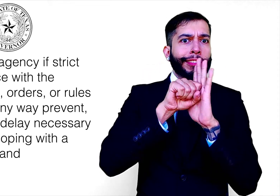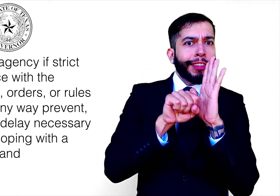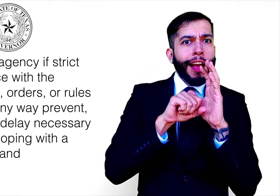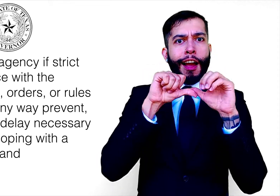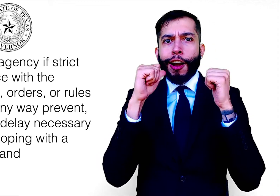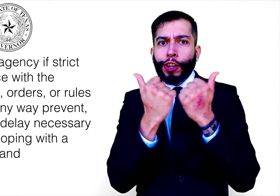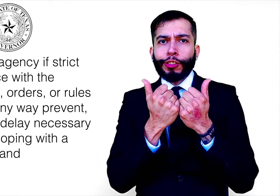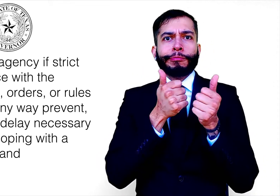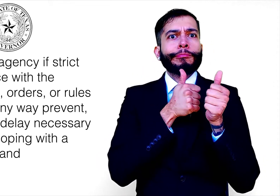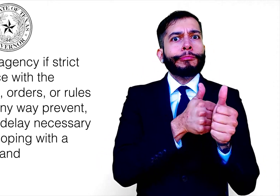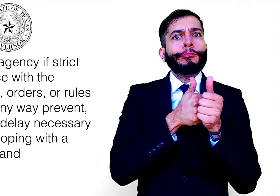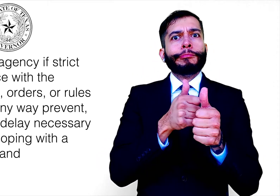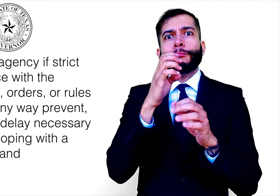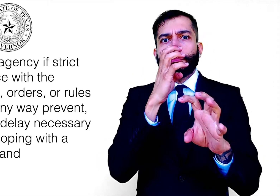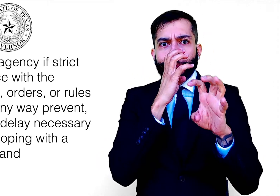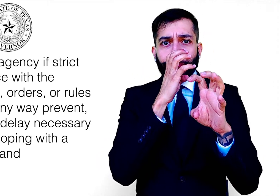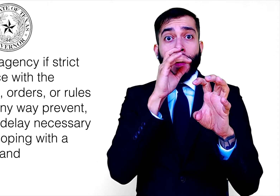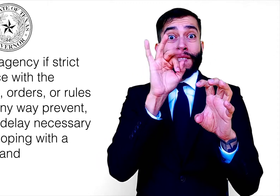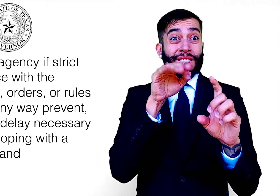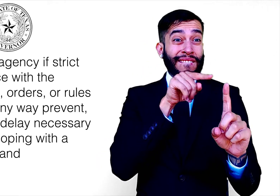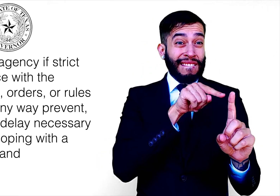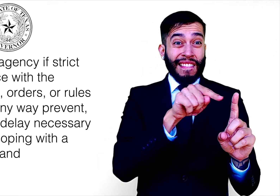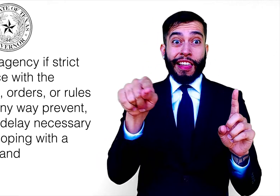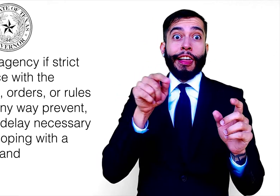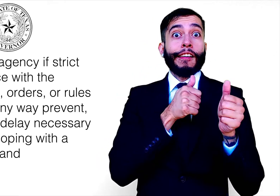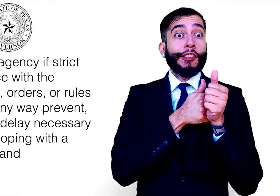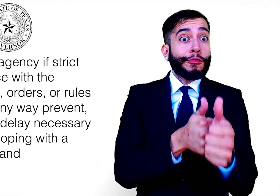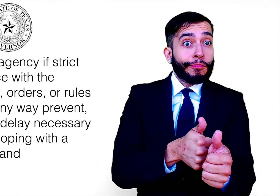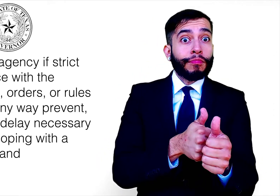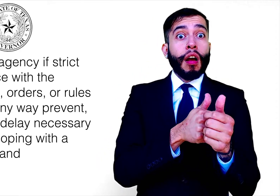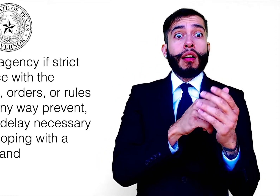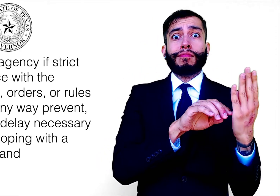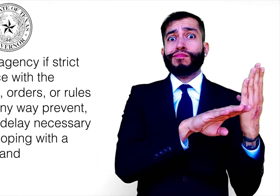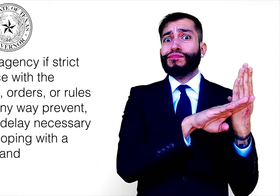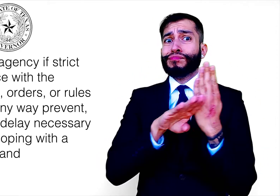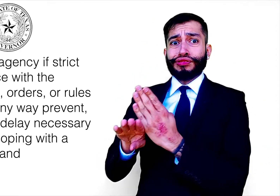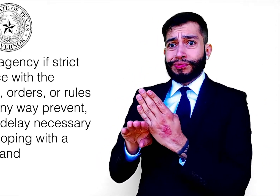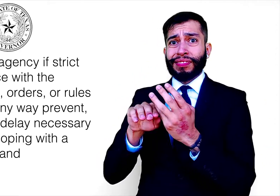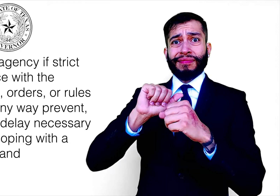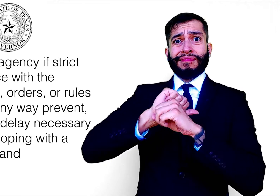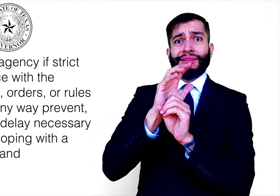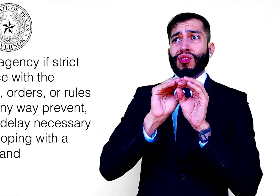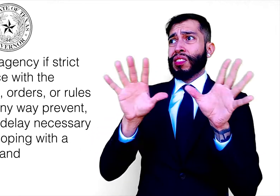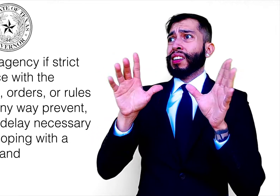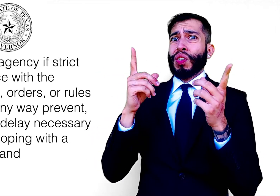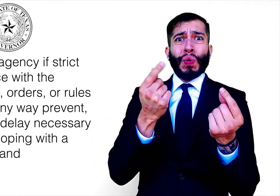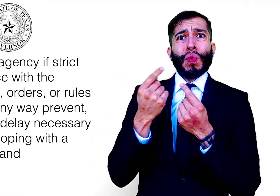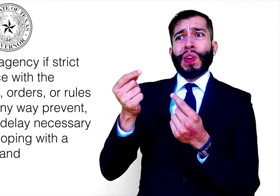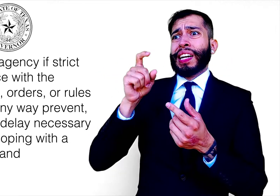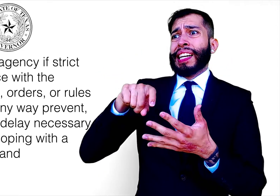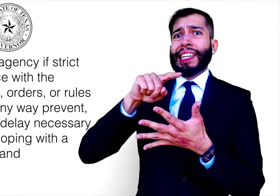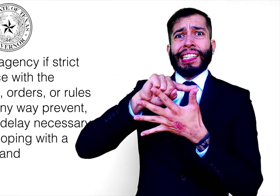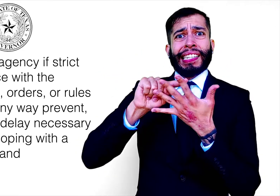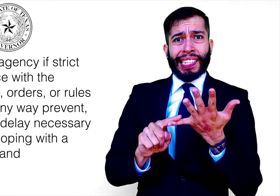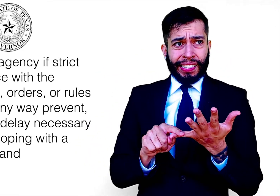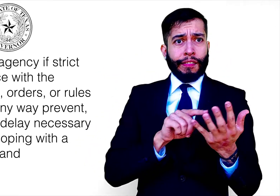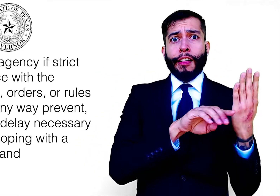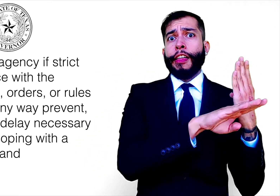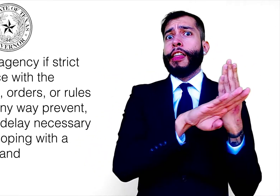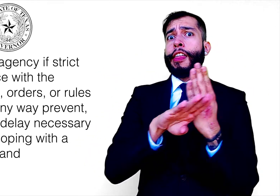business or the orders or rules of a state agency if strict compliance with the provisions, orders, or rules would in